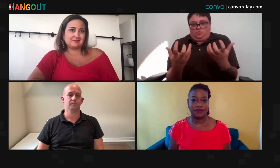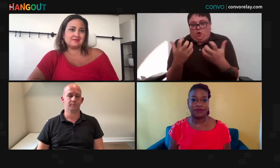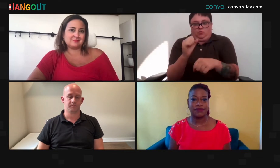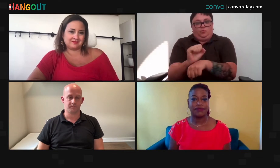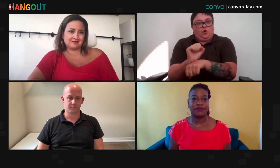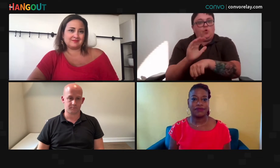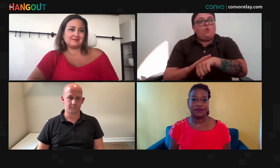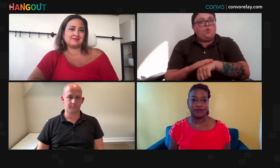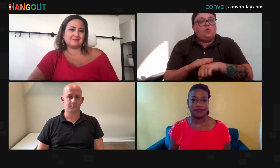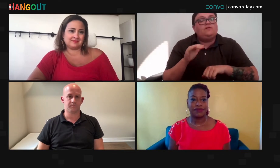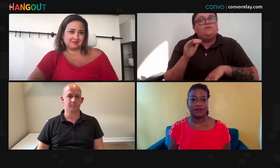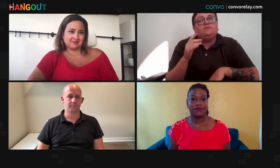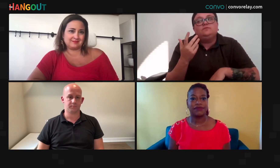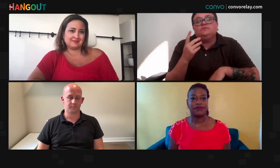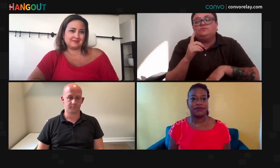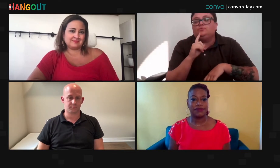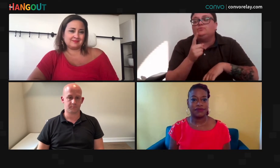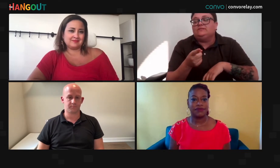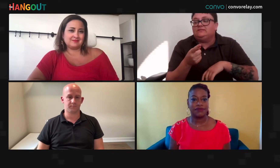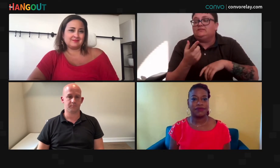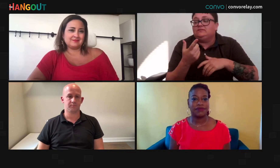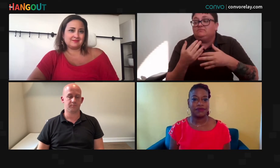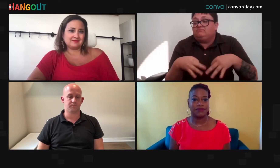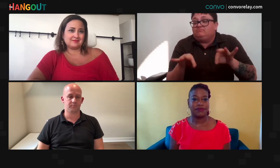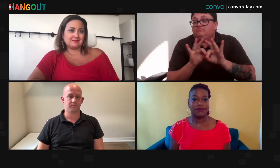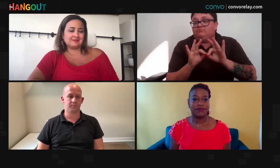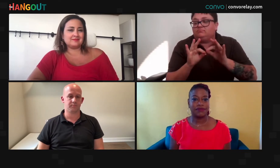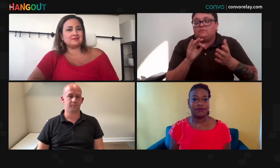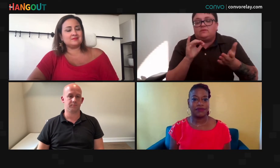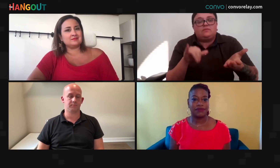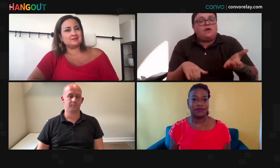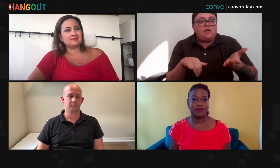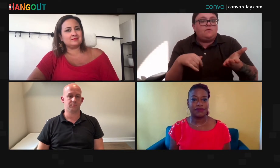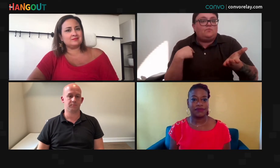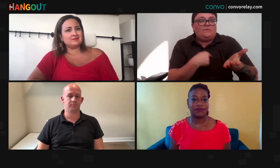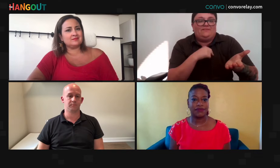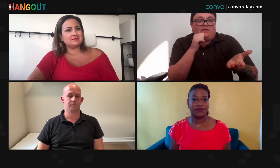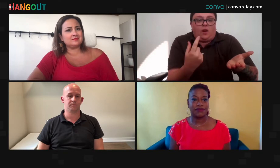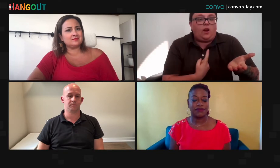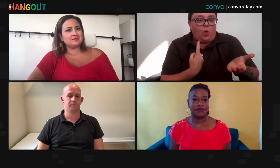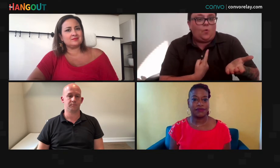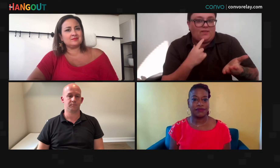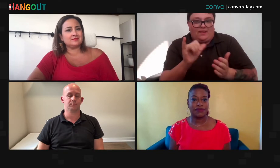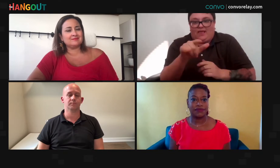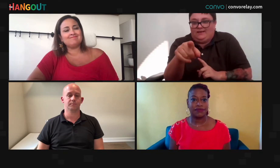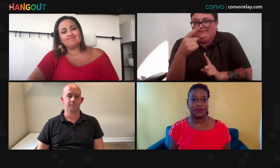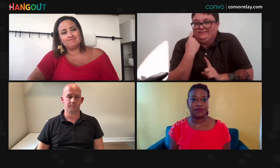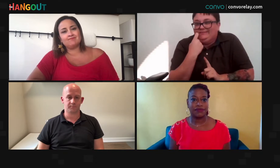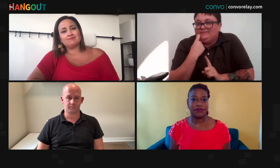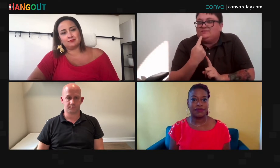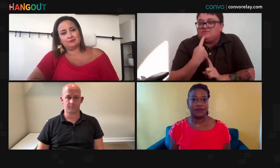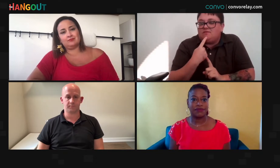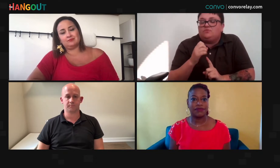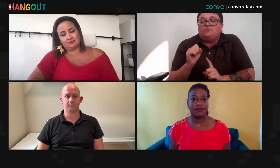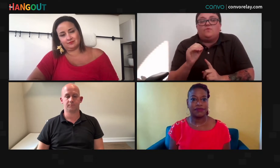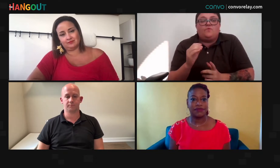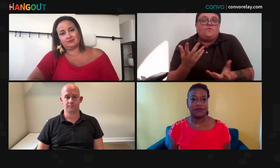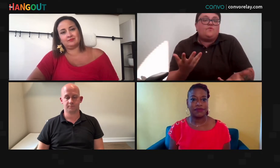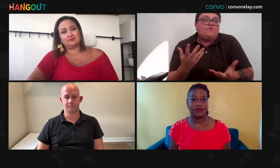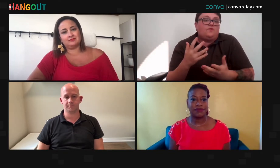whatever the issues that you want to work on. It really is important that we know that we're not alone, just like